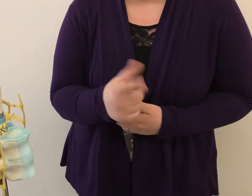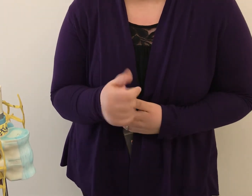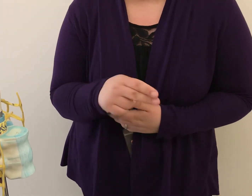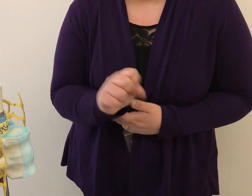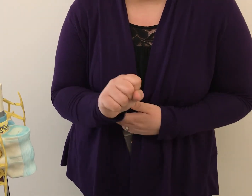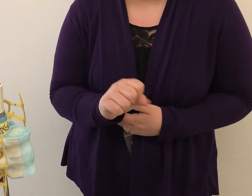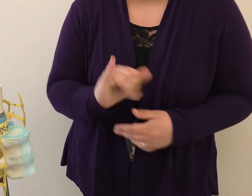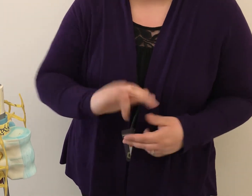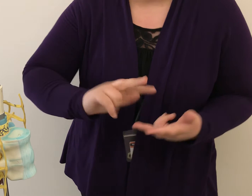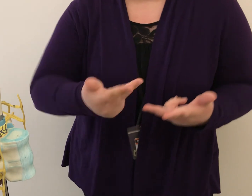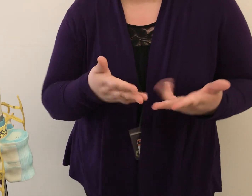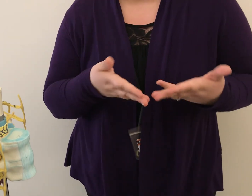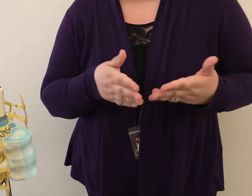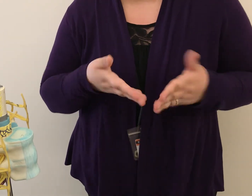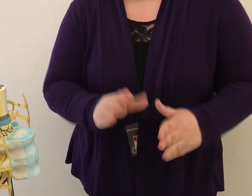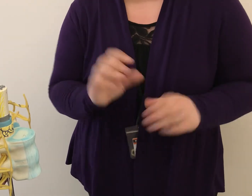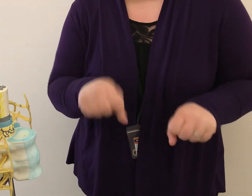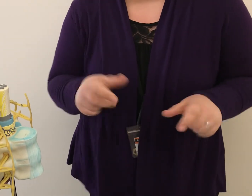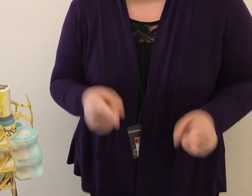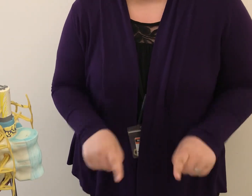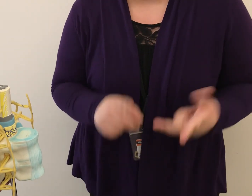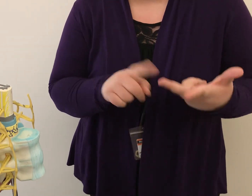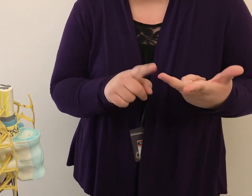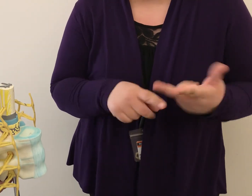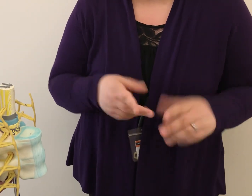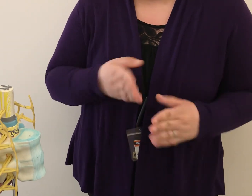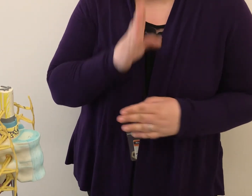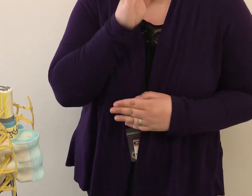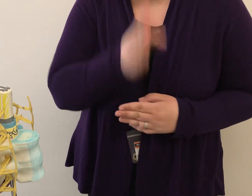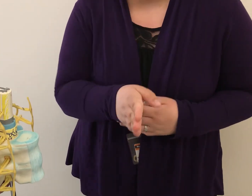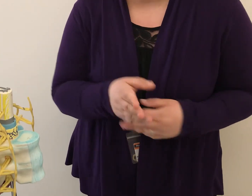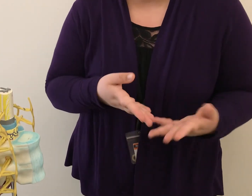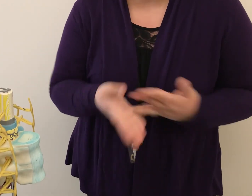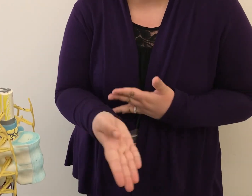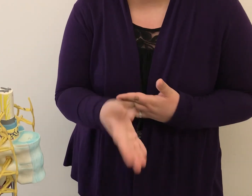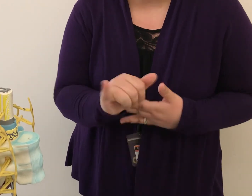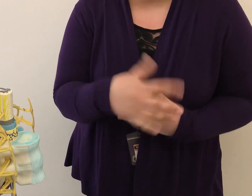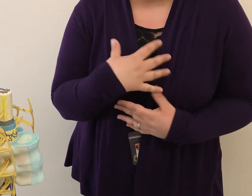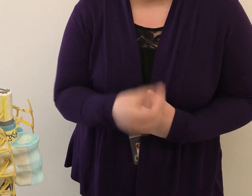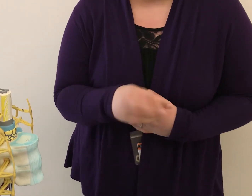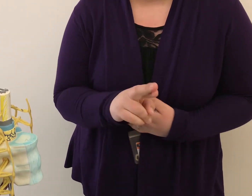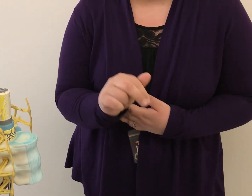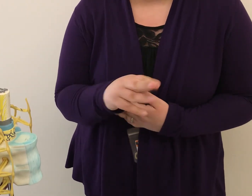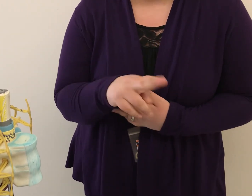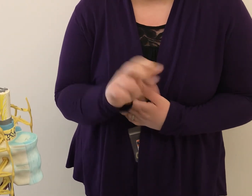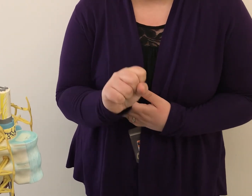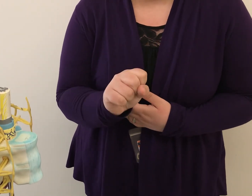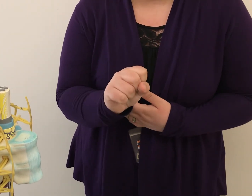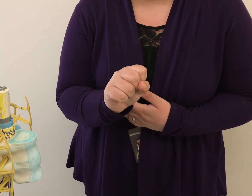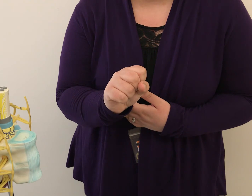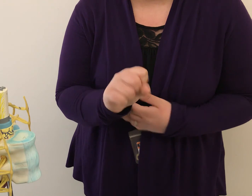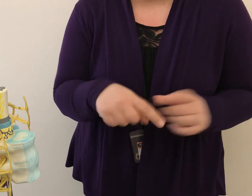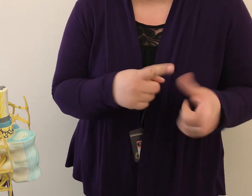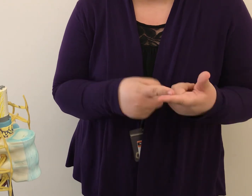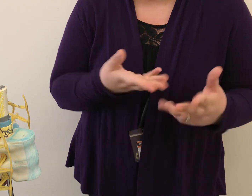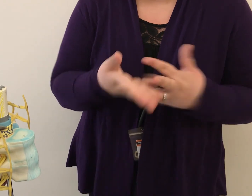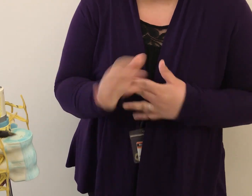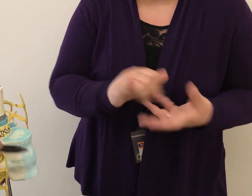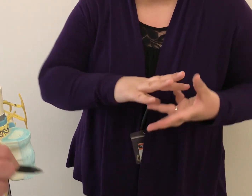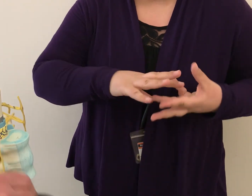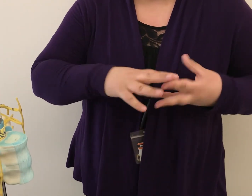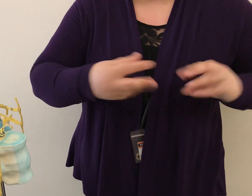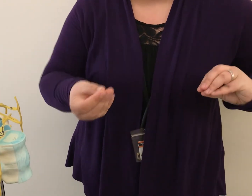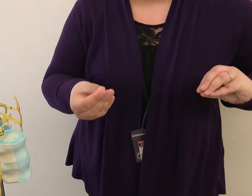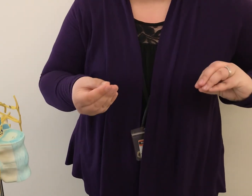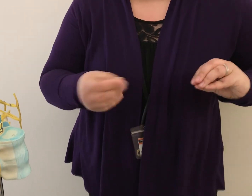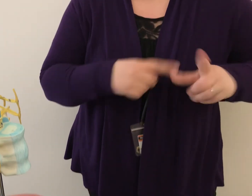the third alternative is to come out directly, go through the white ramus communicantes, and then through the chain ganglia